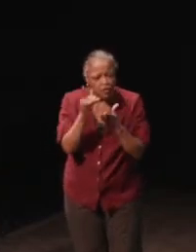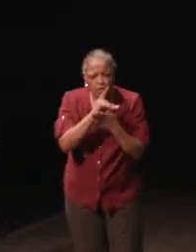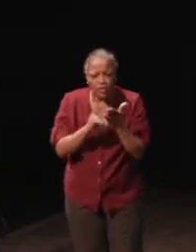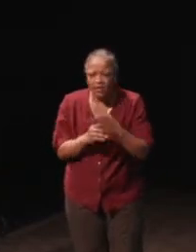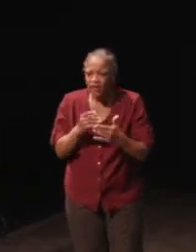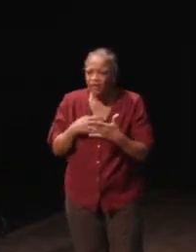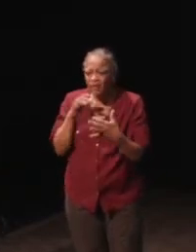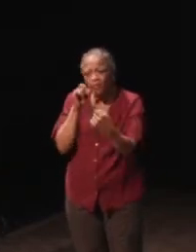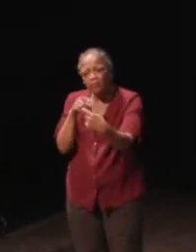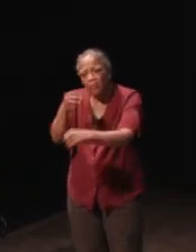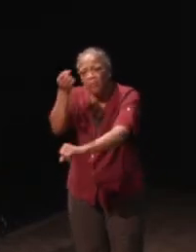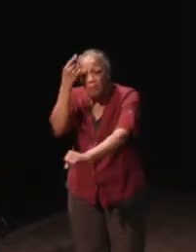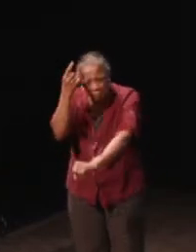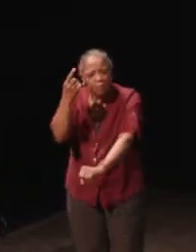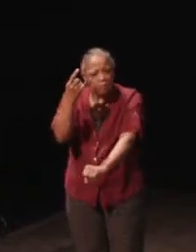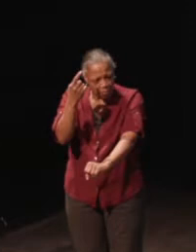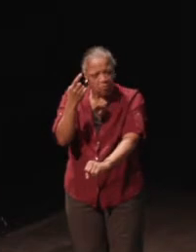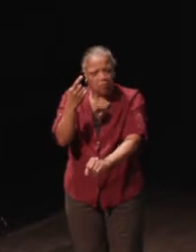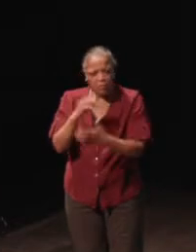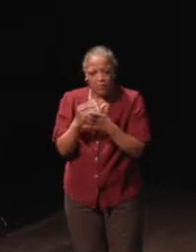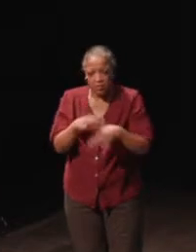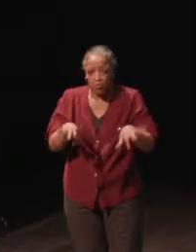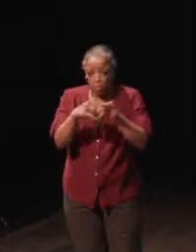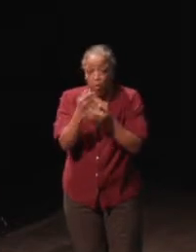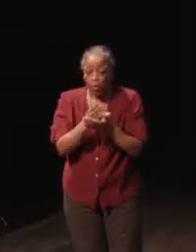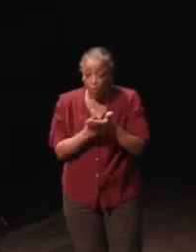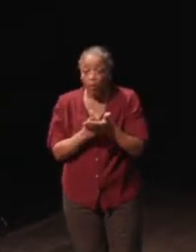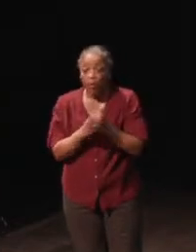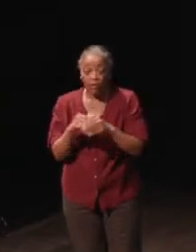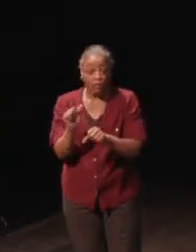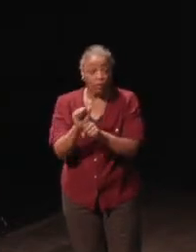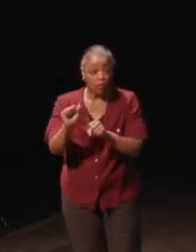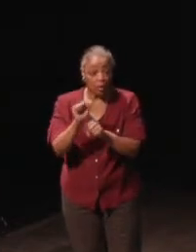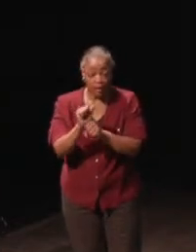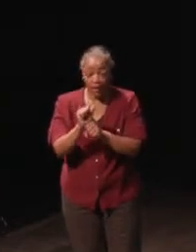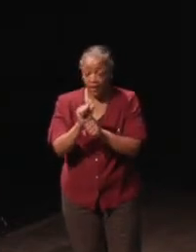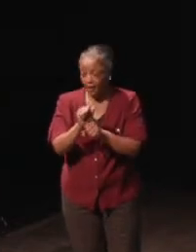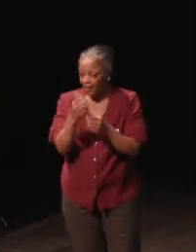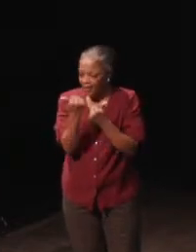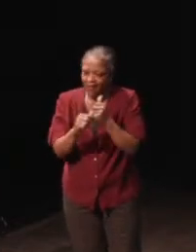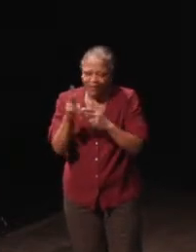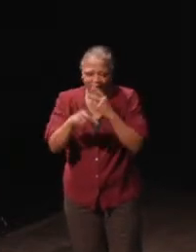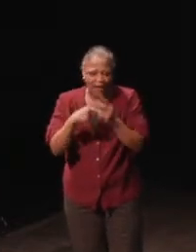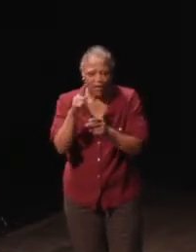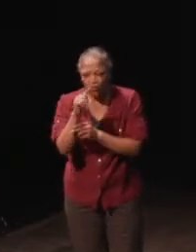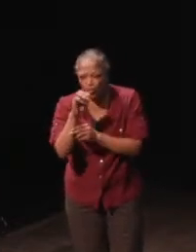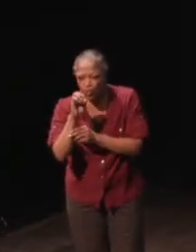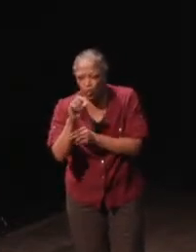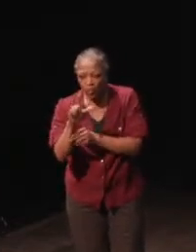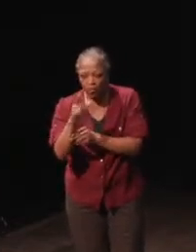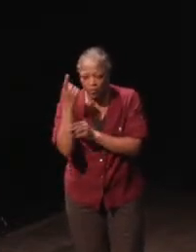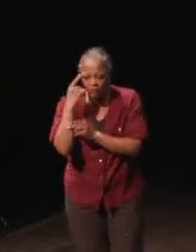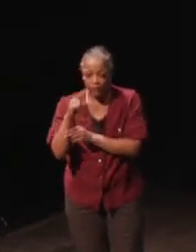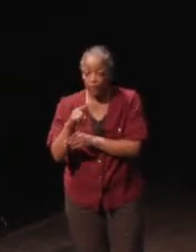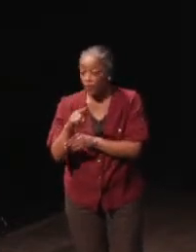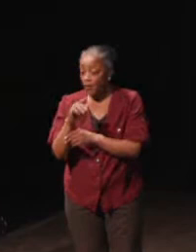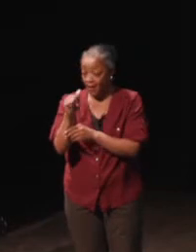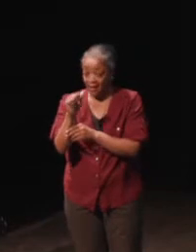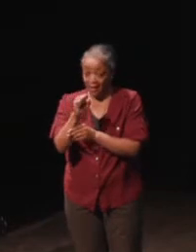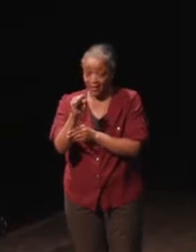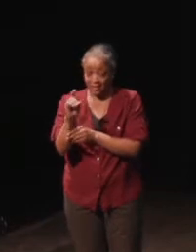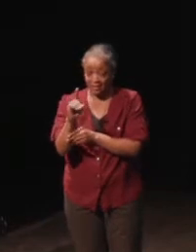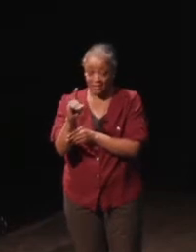and of course this is a really important part of working on any kind of tool for